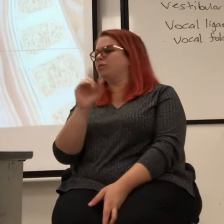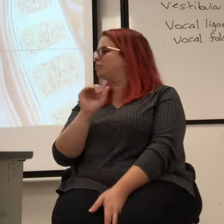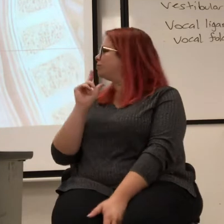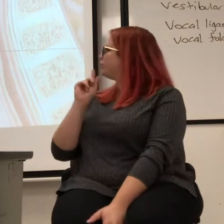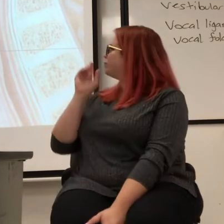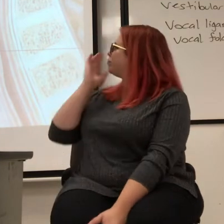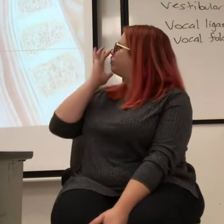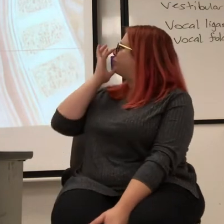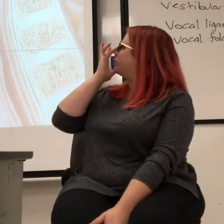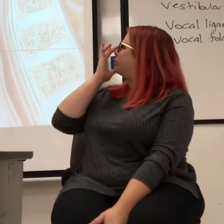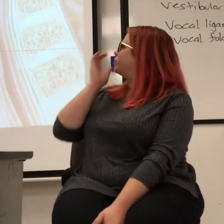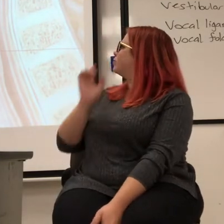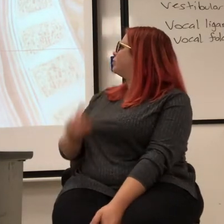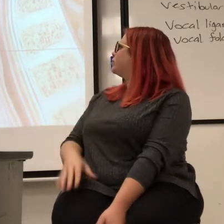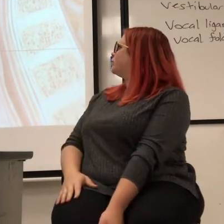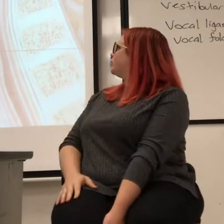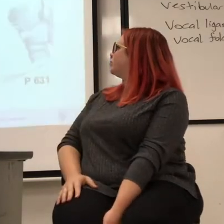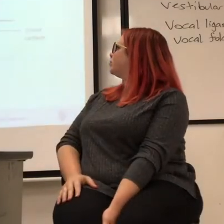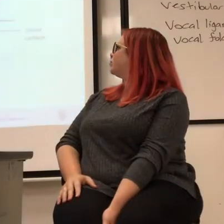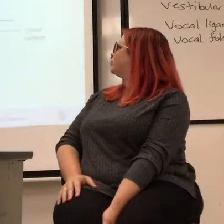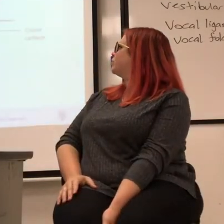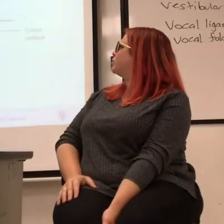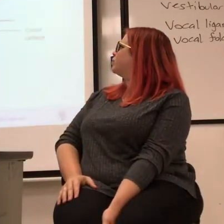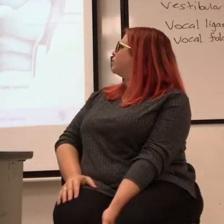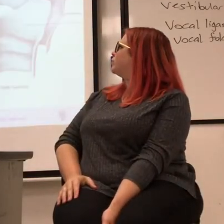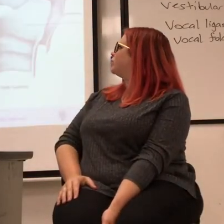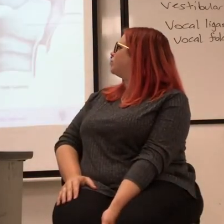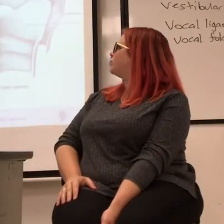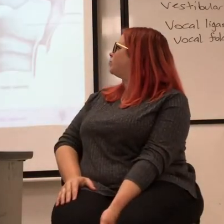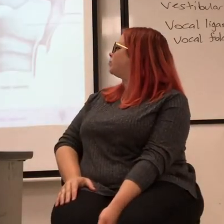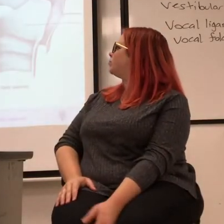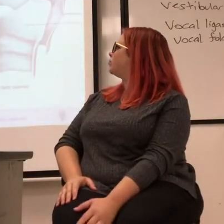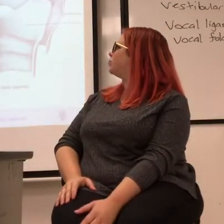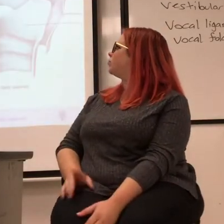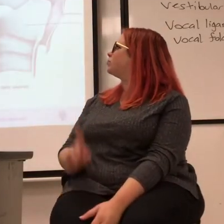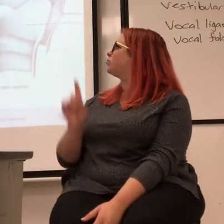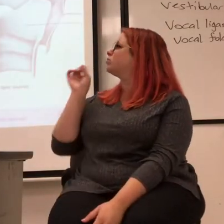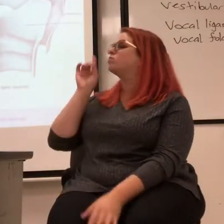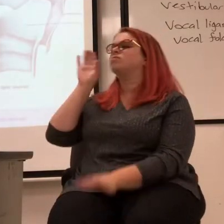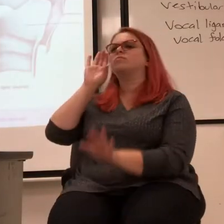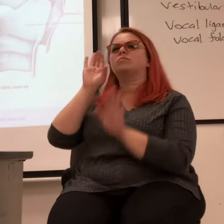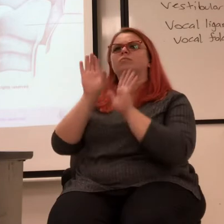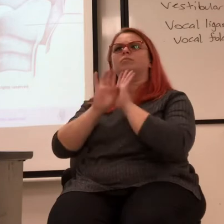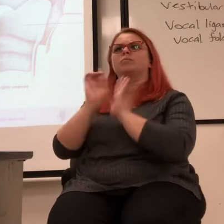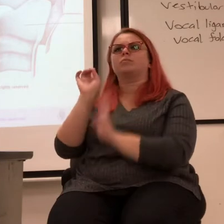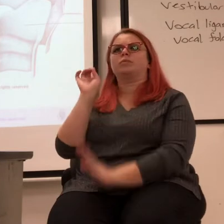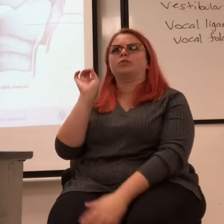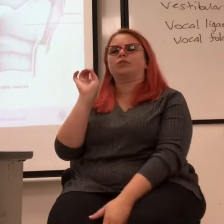like there. We'll go back to this slide, and then we'll move on to this slide. This is a picture of